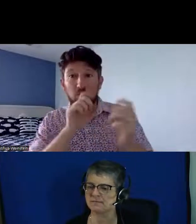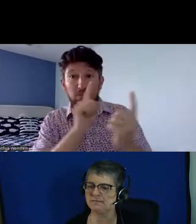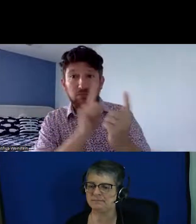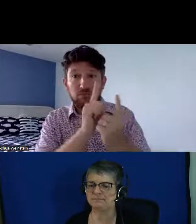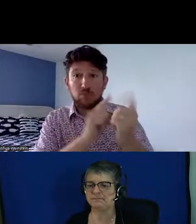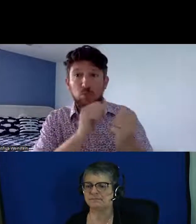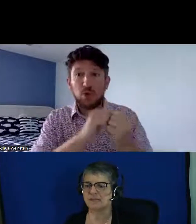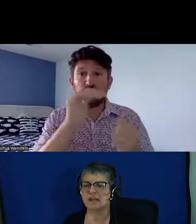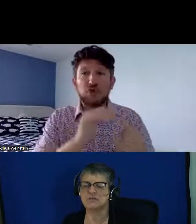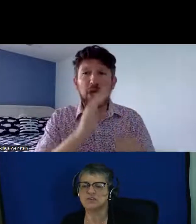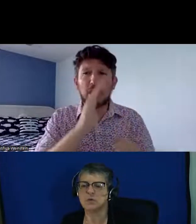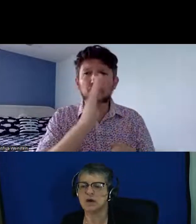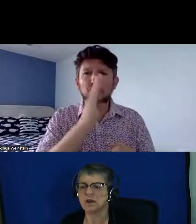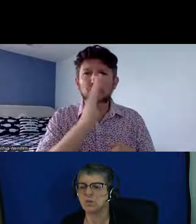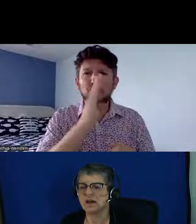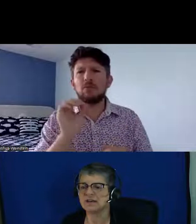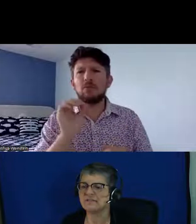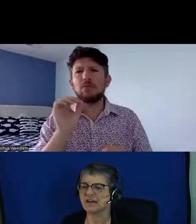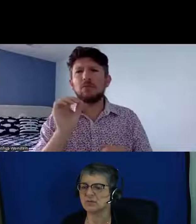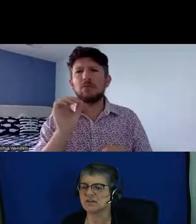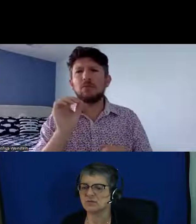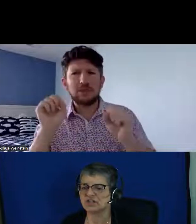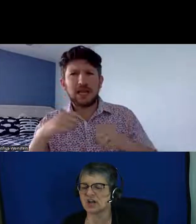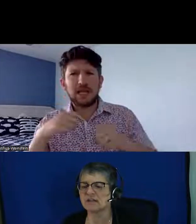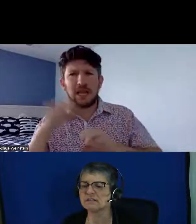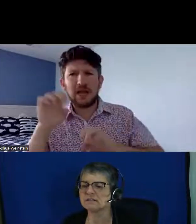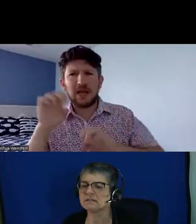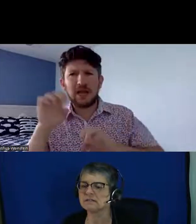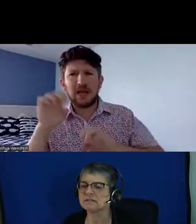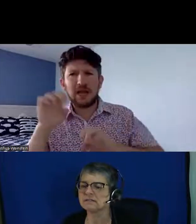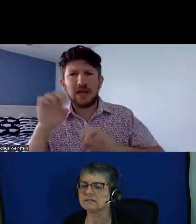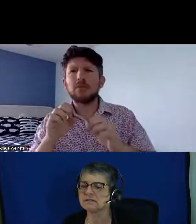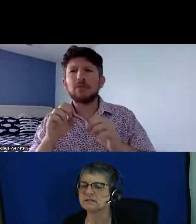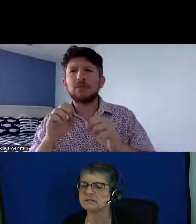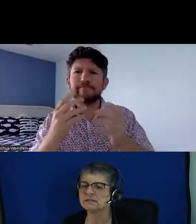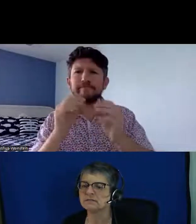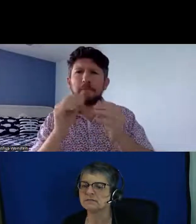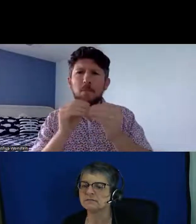sometimes if we do a one-on-one evaluation with the child,